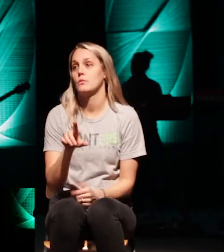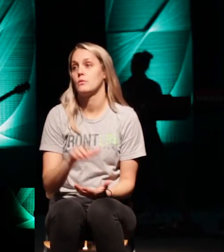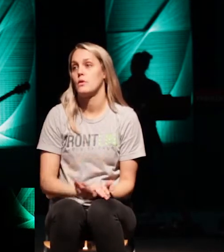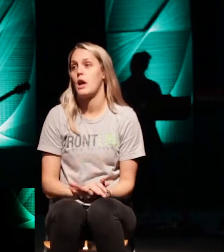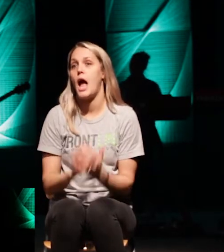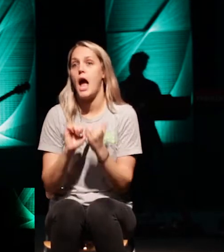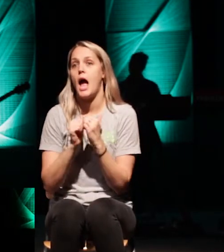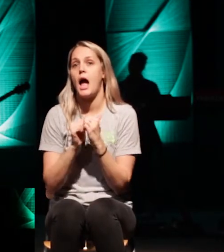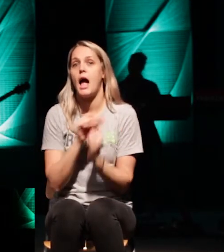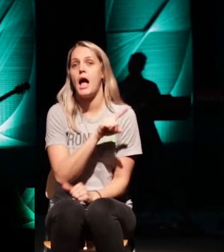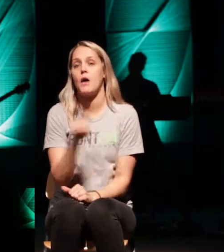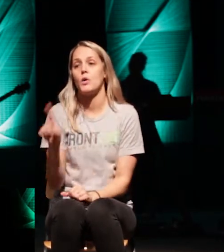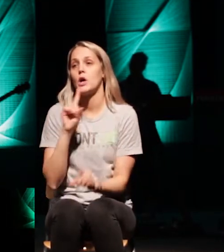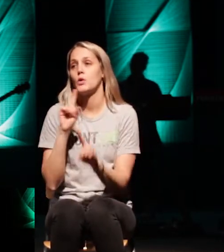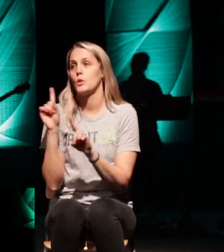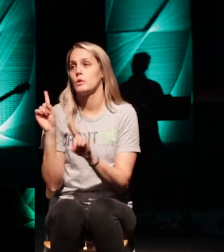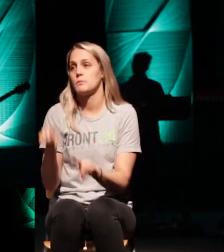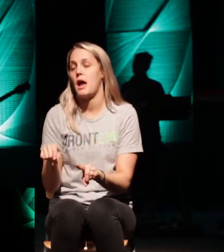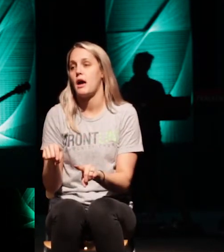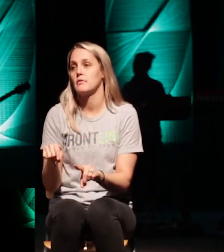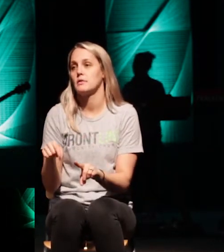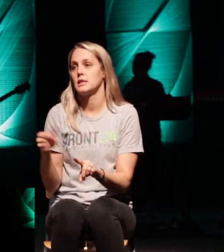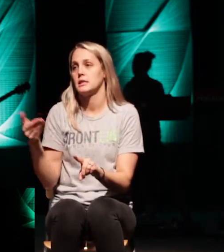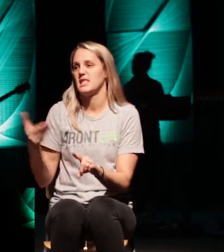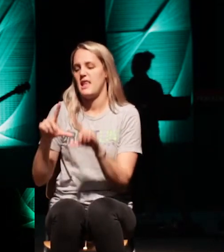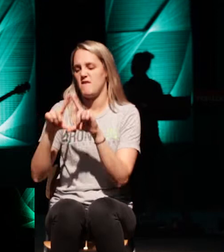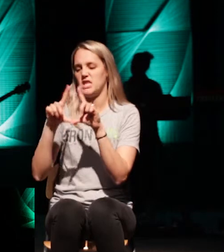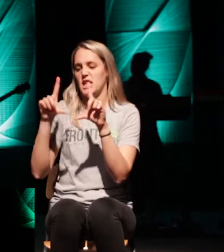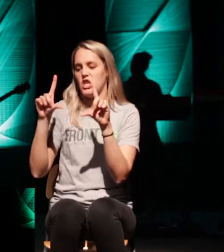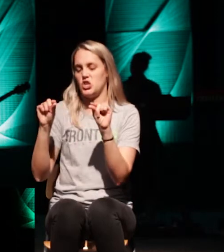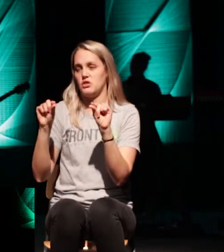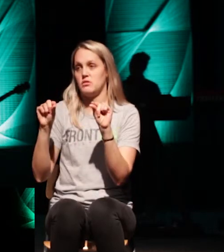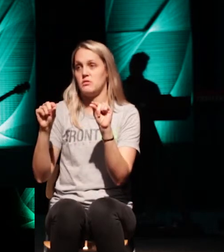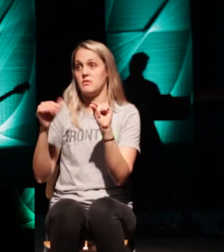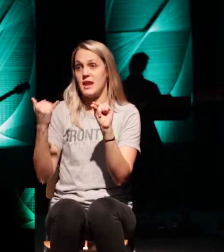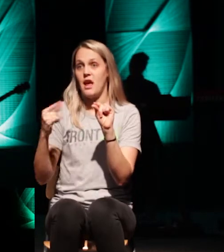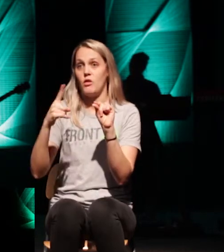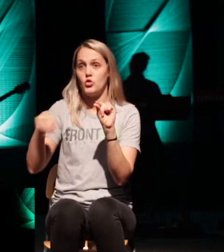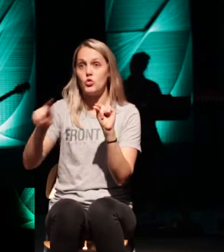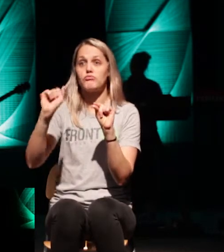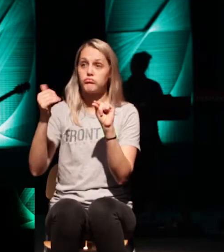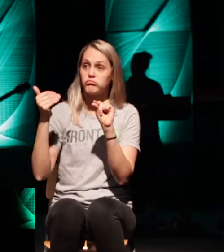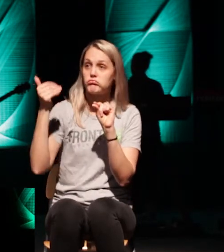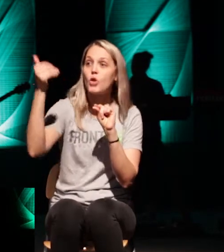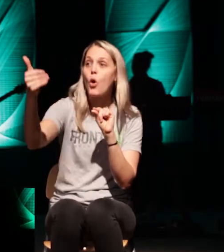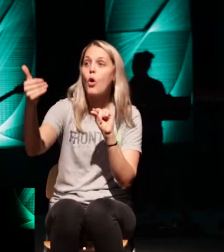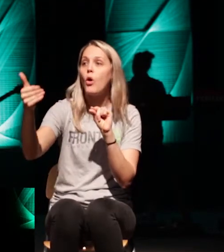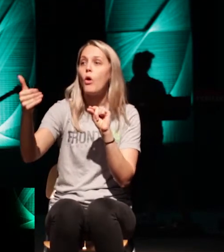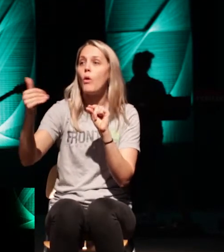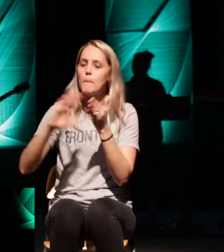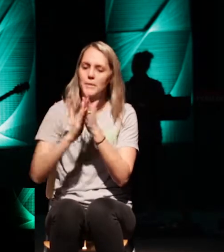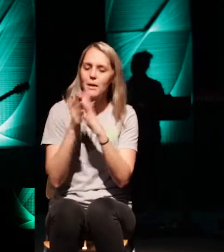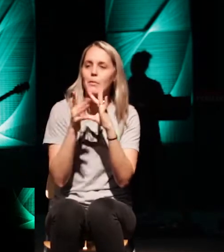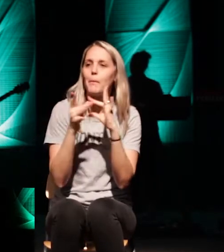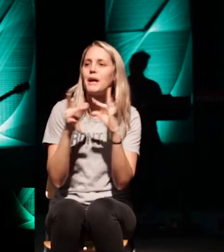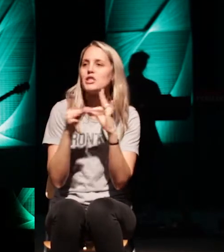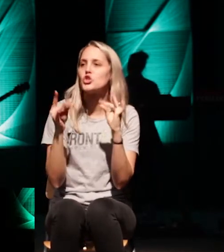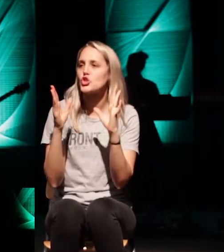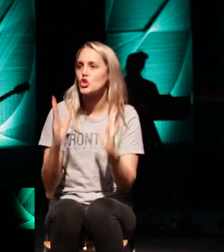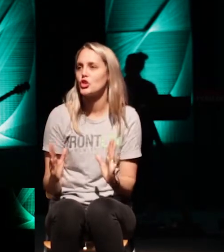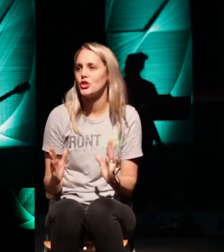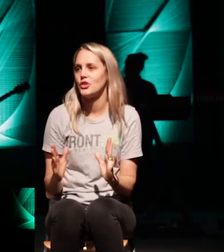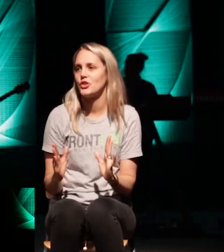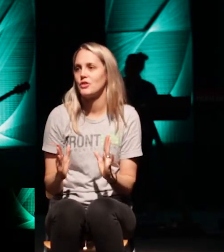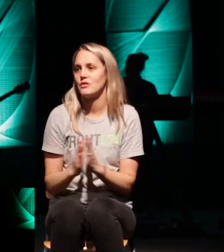How will you respond to the invitation to go out into the world, to be the messenger that God has asked you to